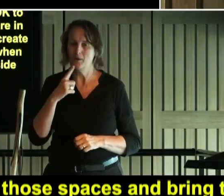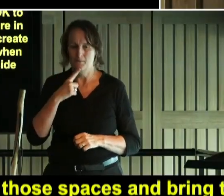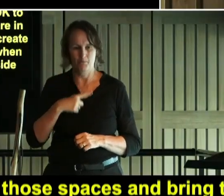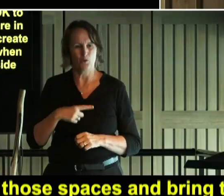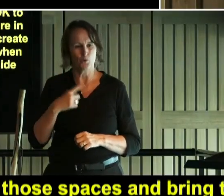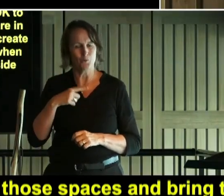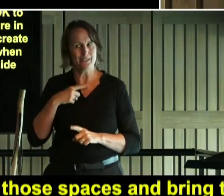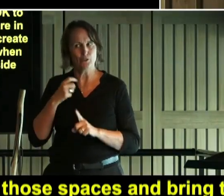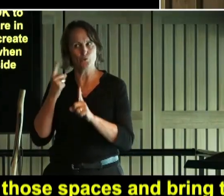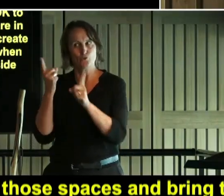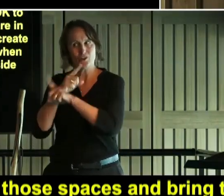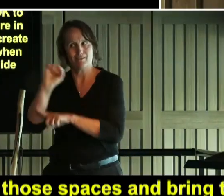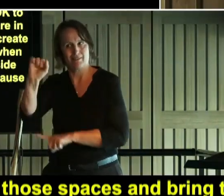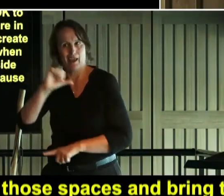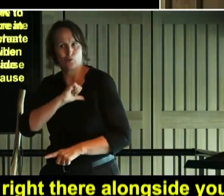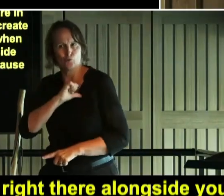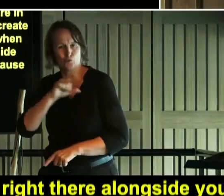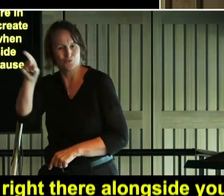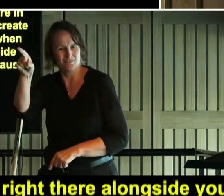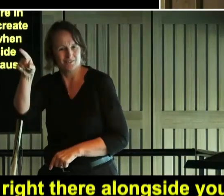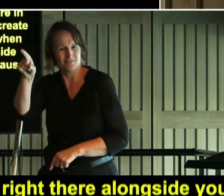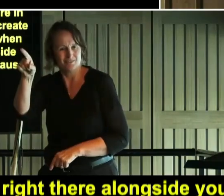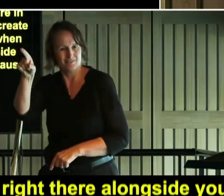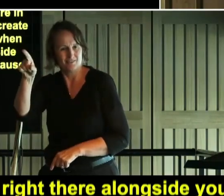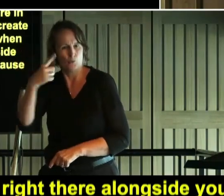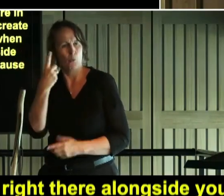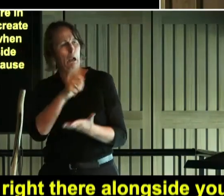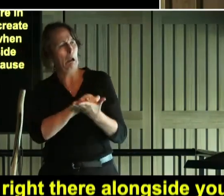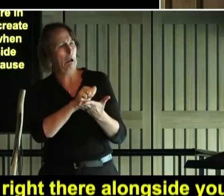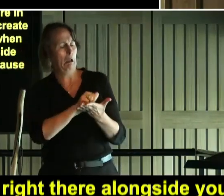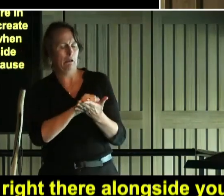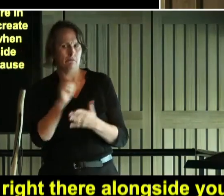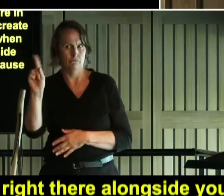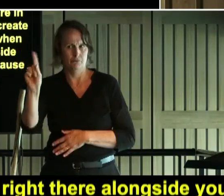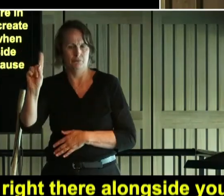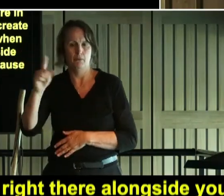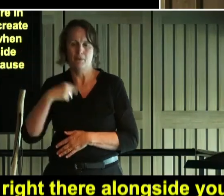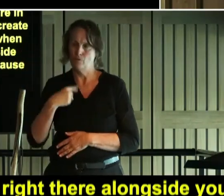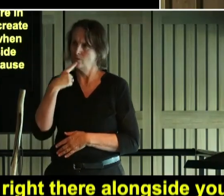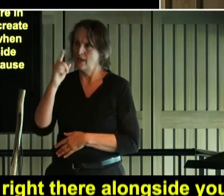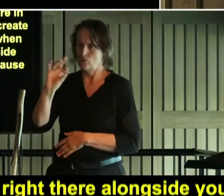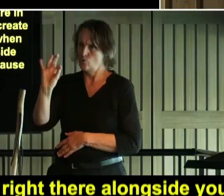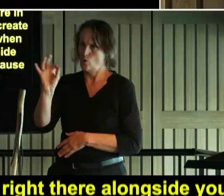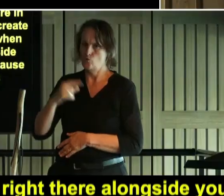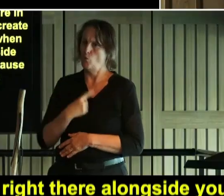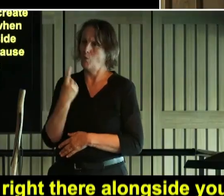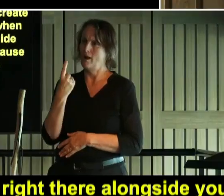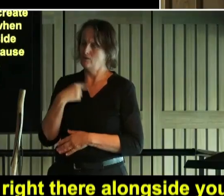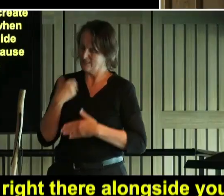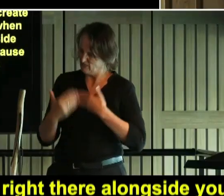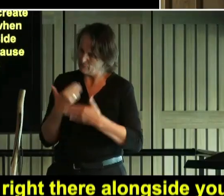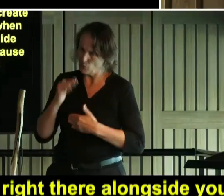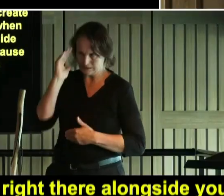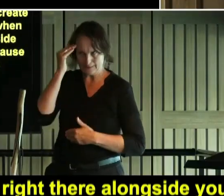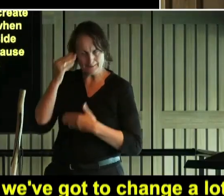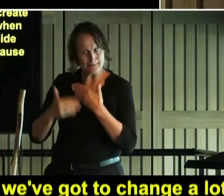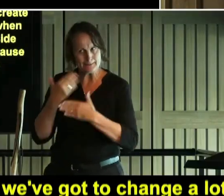because we've got to change a lot of attitudes and that as well. But it's about, bringing it to the table and just keep going and